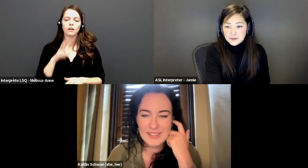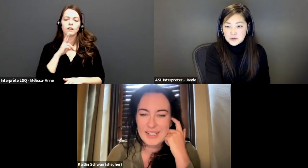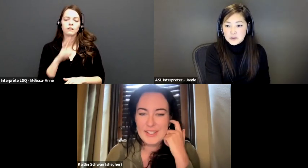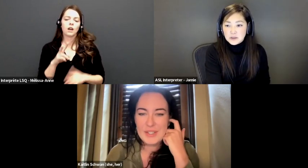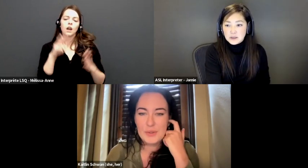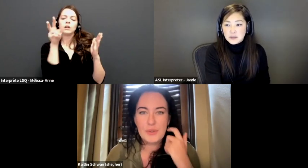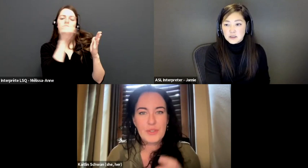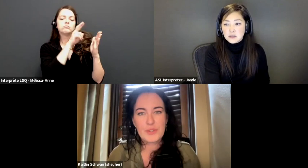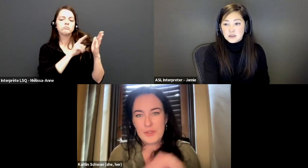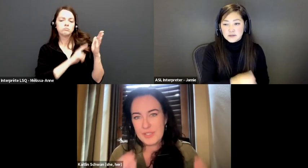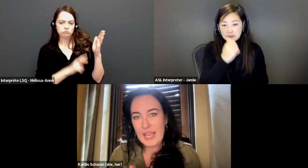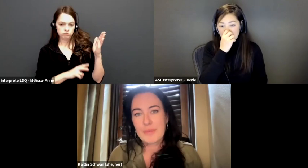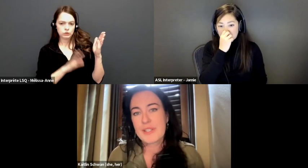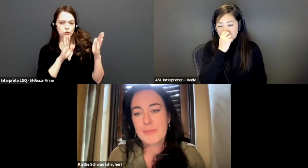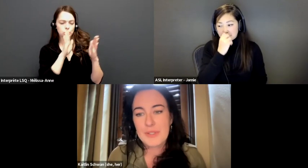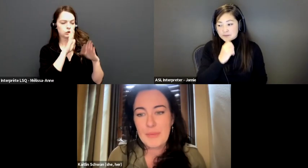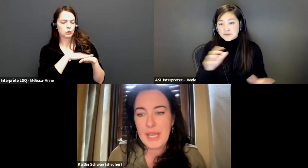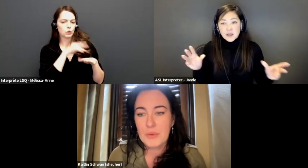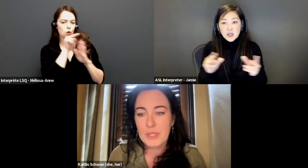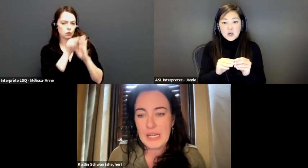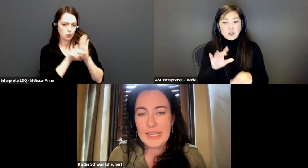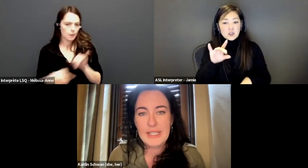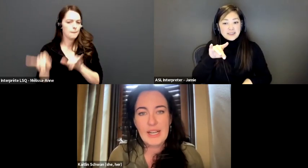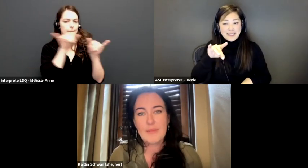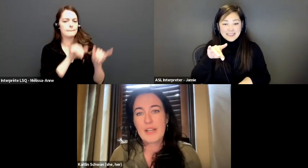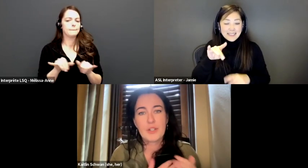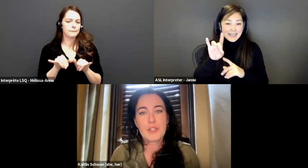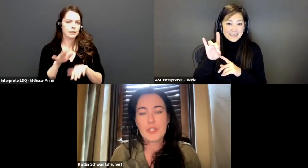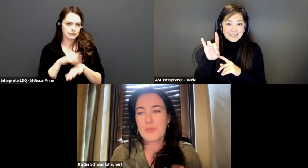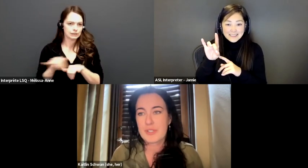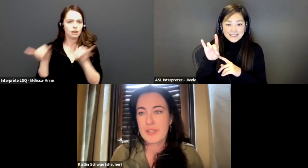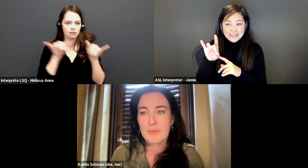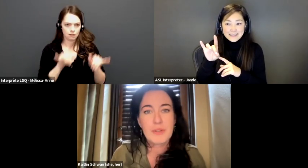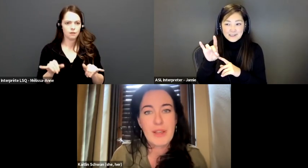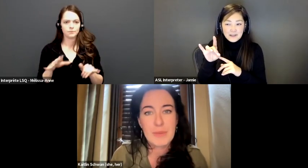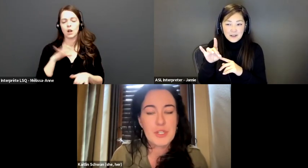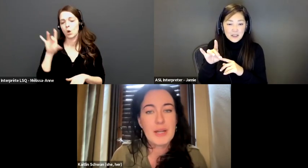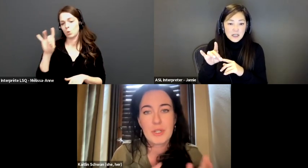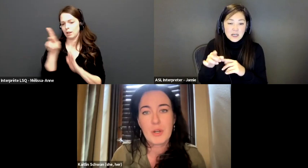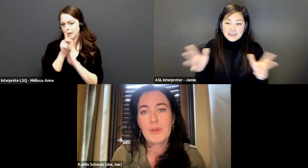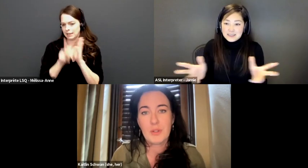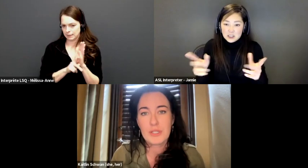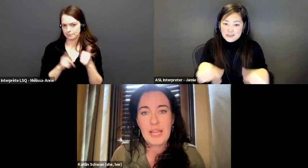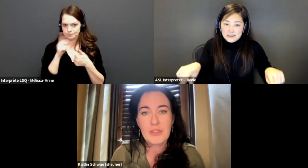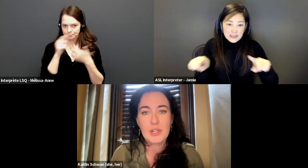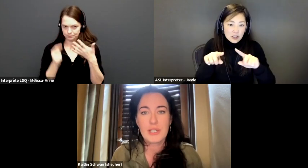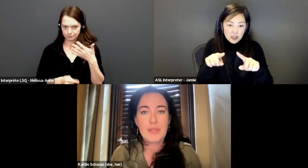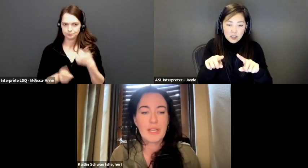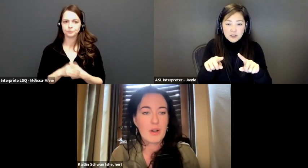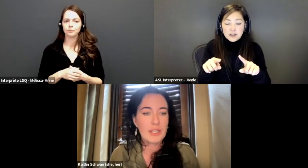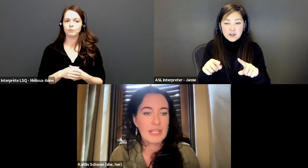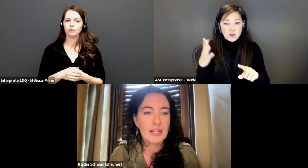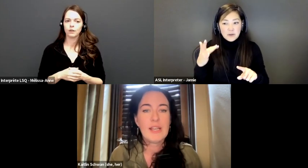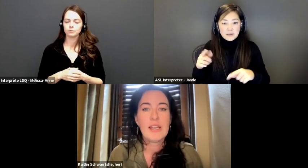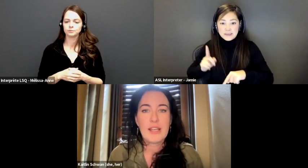Thank you. So there's eight principles that we outline. I'd encourage you, just because we don't have much time, to go and look at the document.